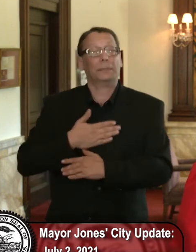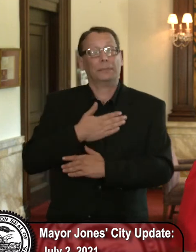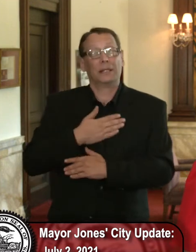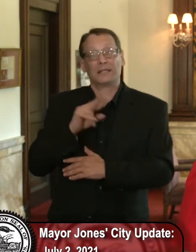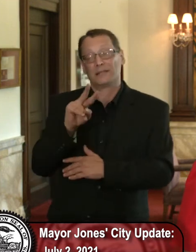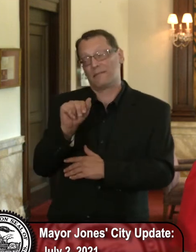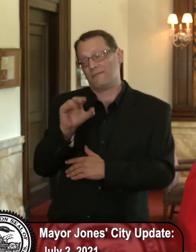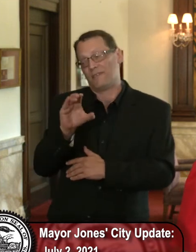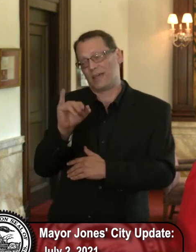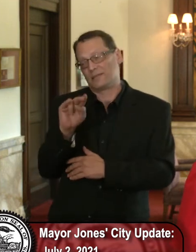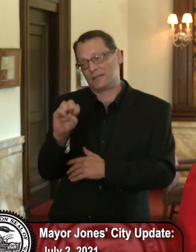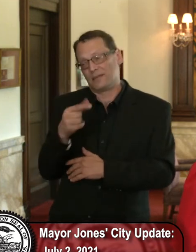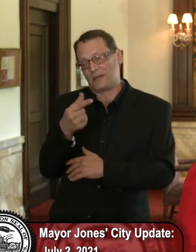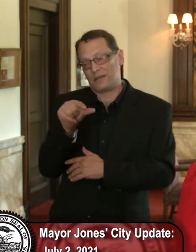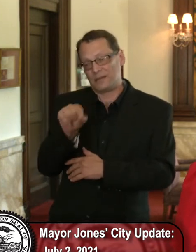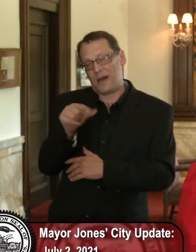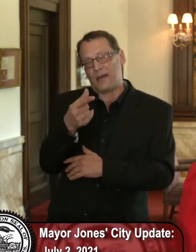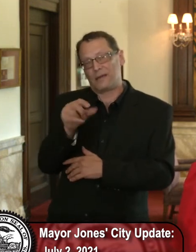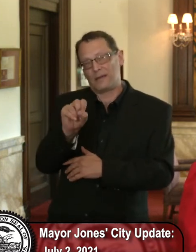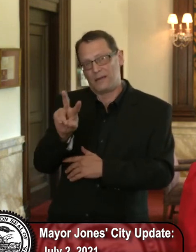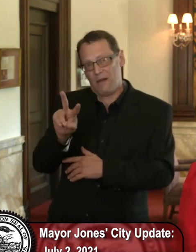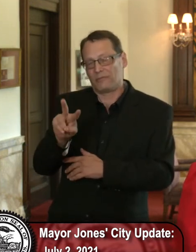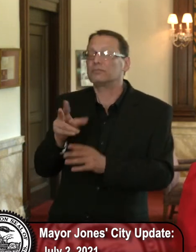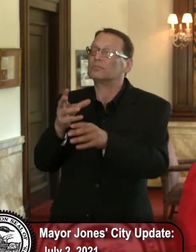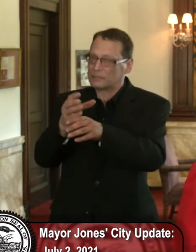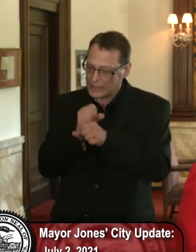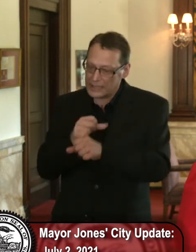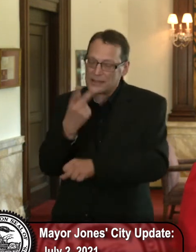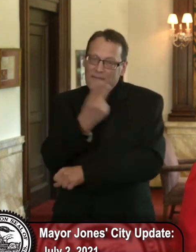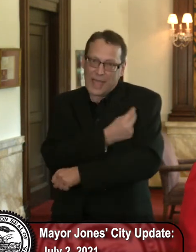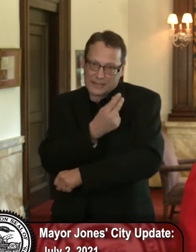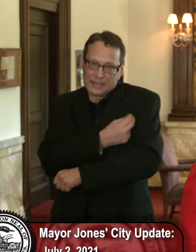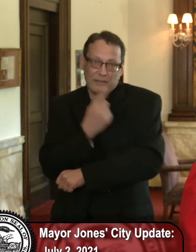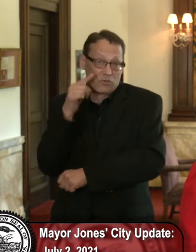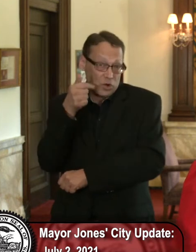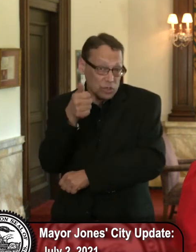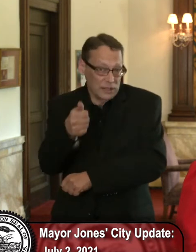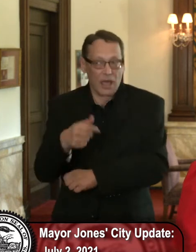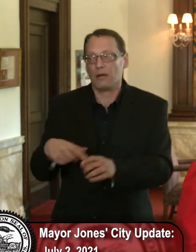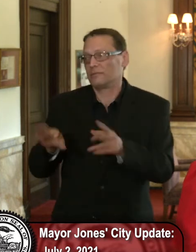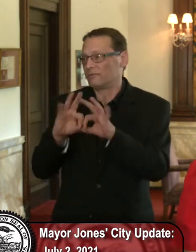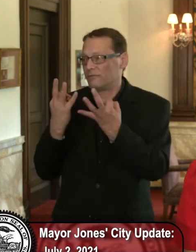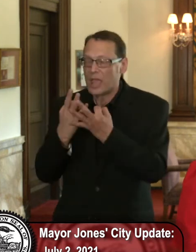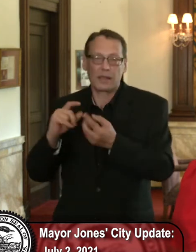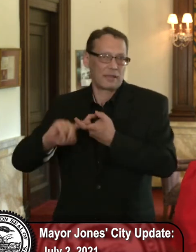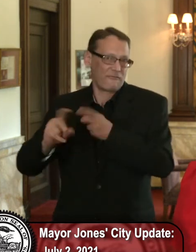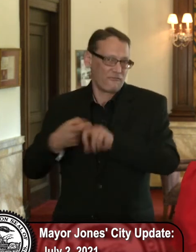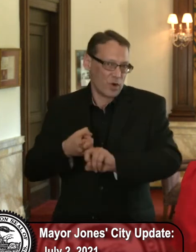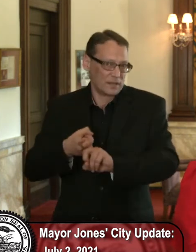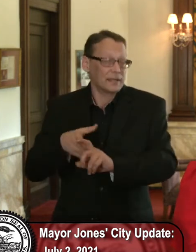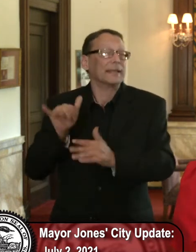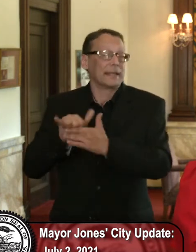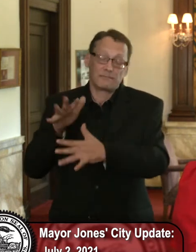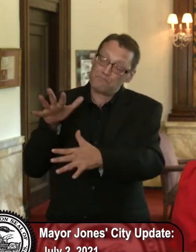vaccines.gov and get vaccinated for yourself and anyone that's eligible in your family or your friend circle, because that is the number one way